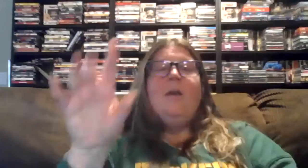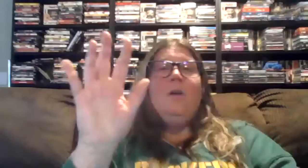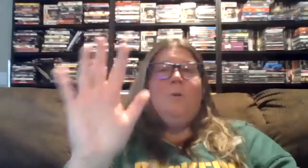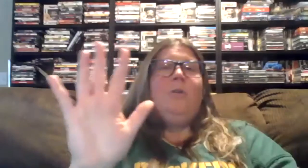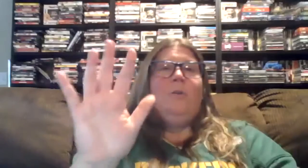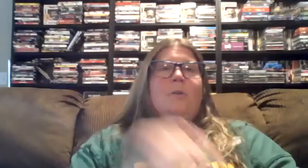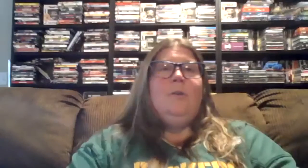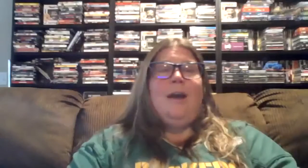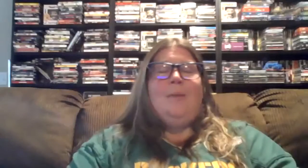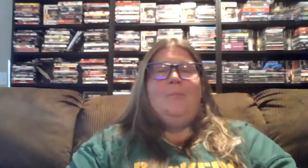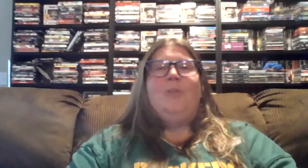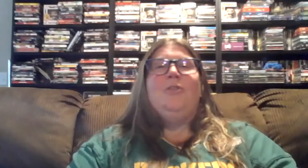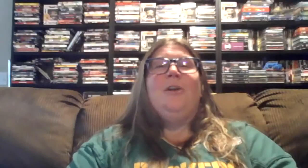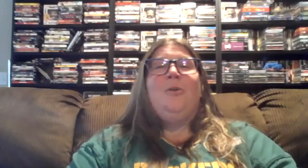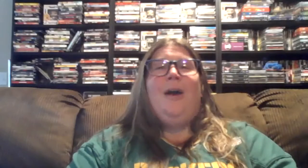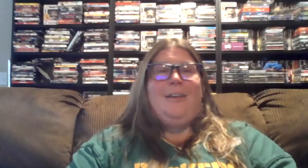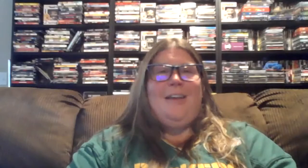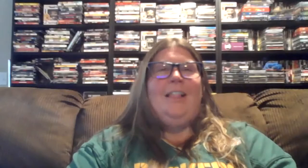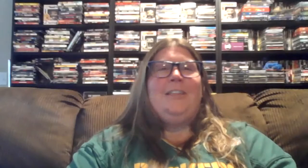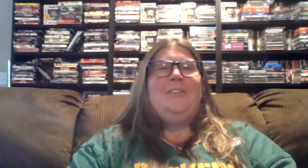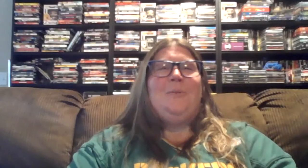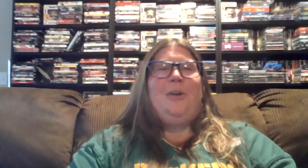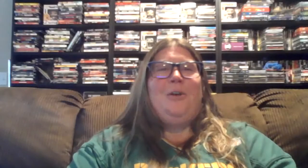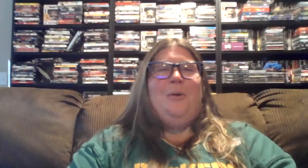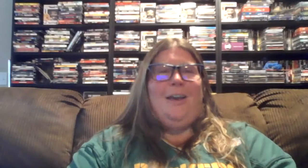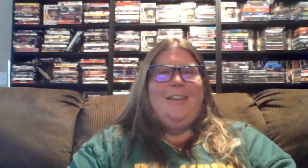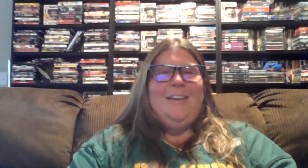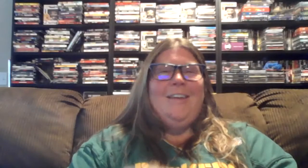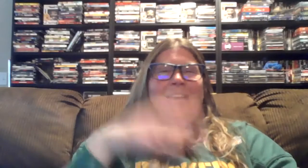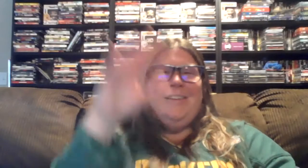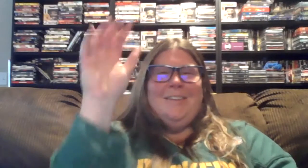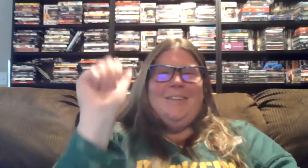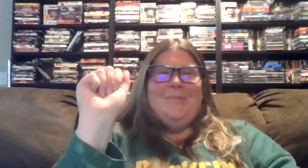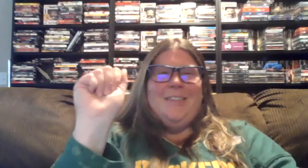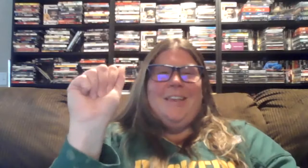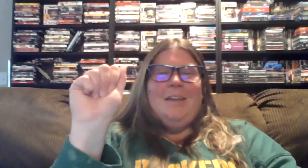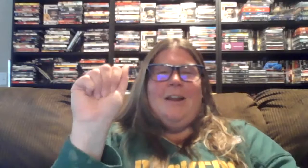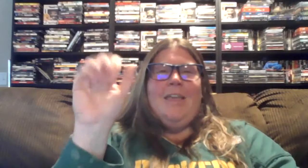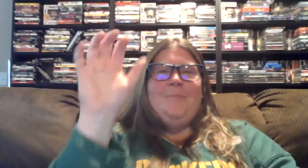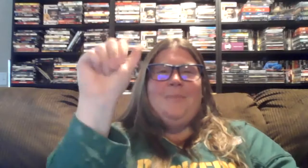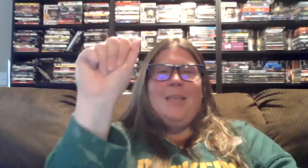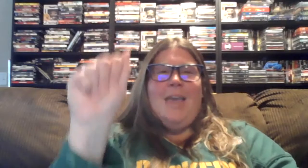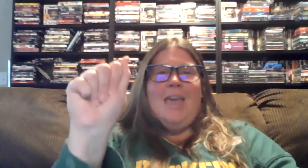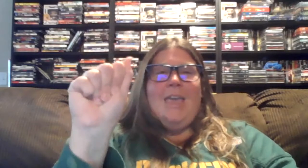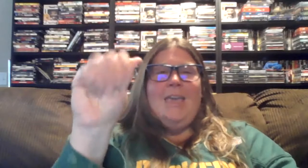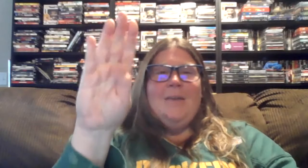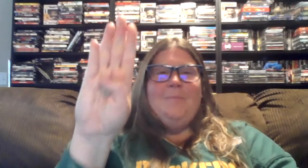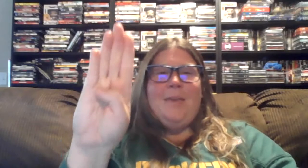Thank you. Yeah, we'll do them real quick. I like to do them real quick. Ready? A,